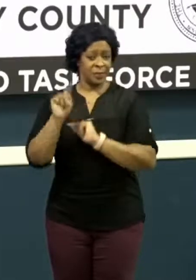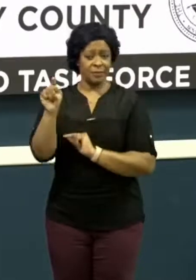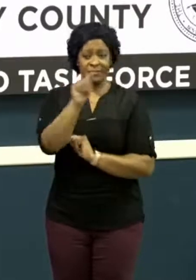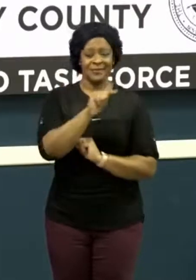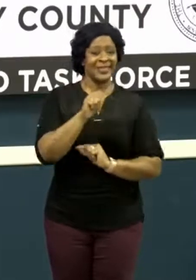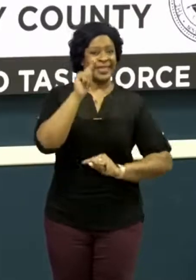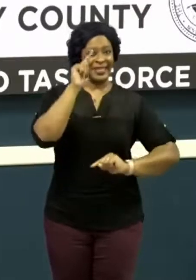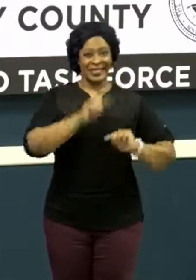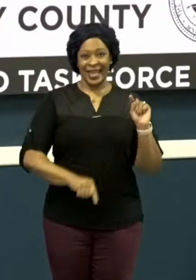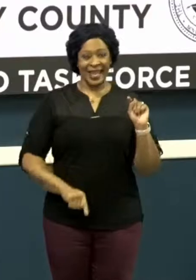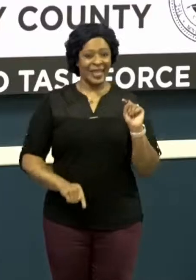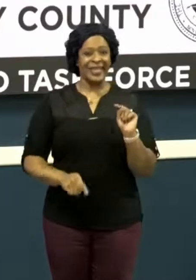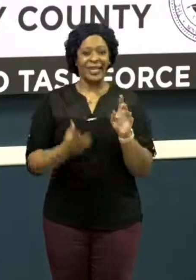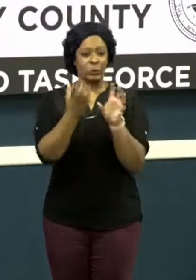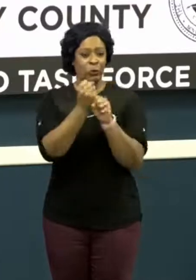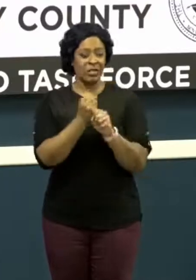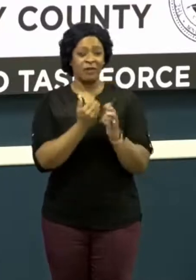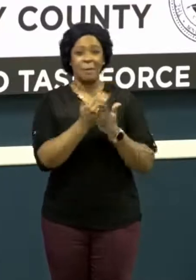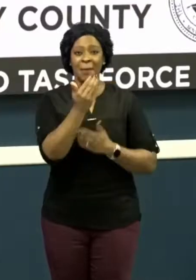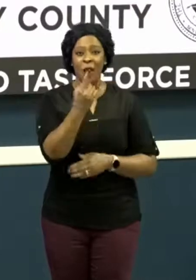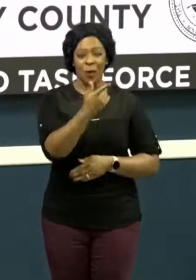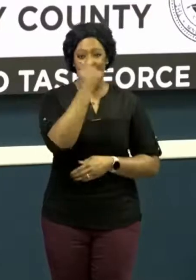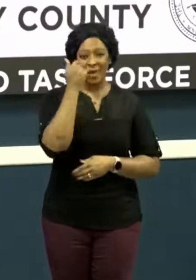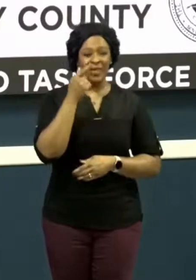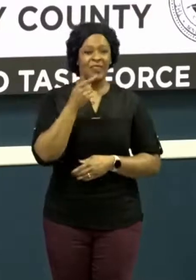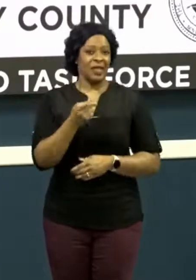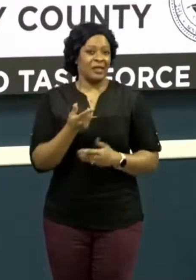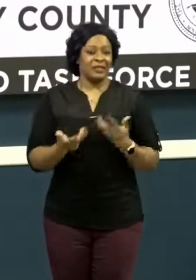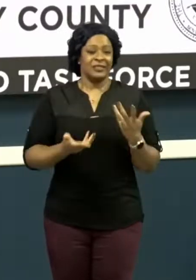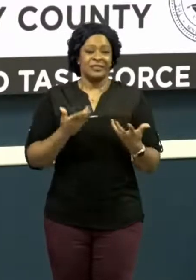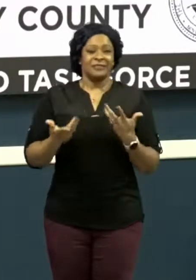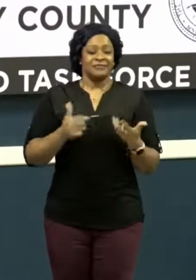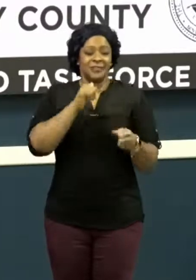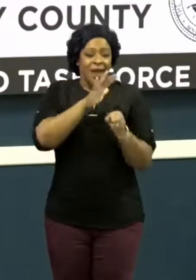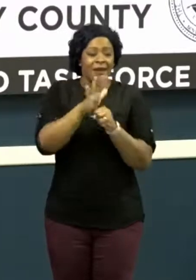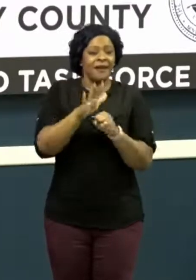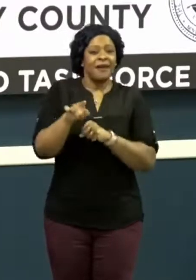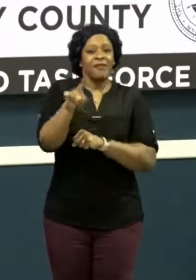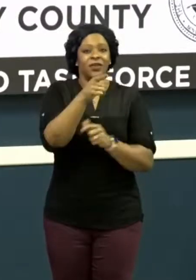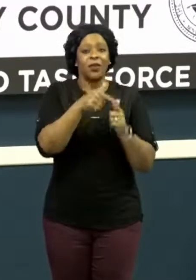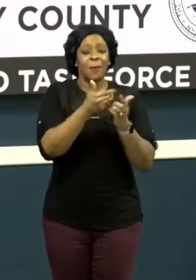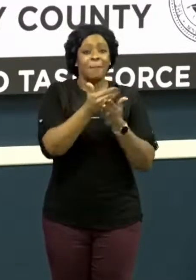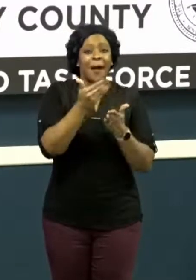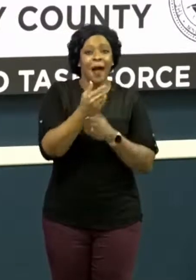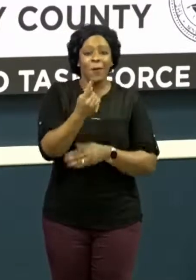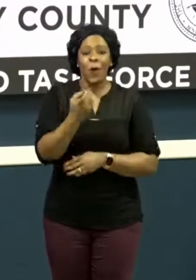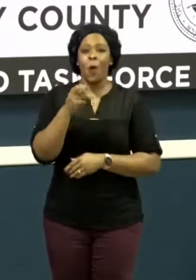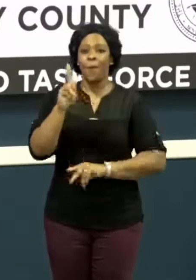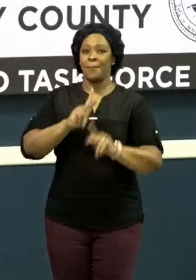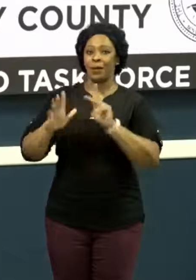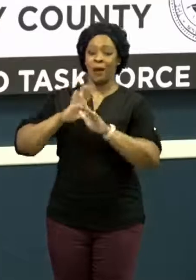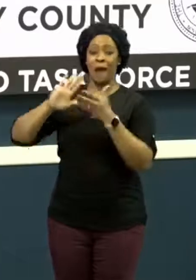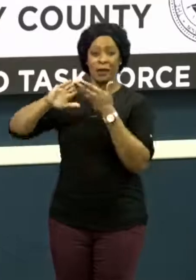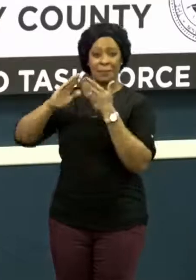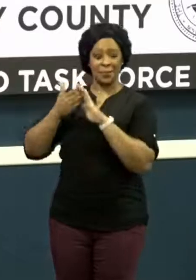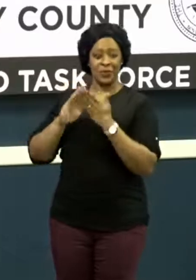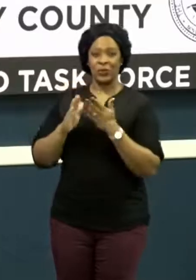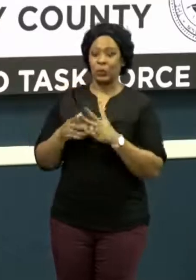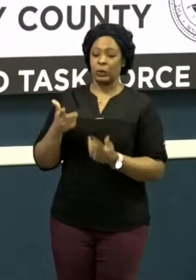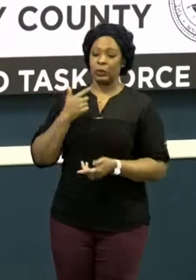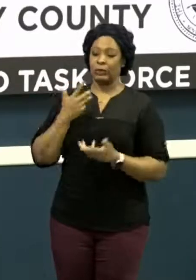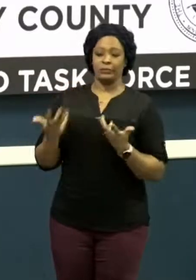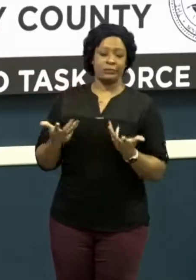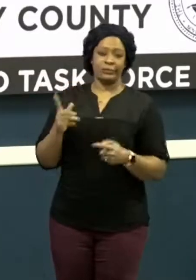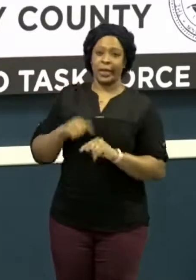either cannot get their hands on one because they're in such short supply, and we have a lot of people in our community who